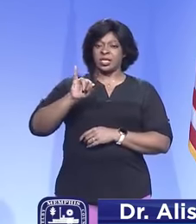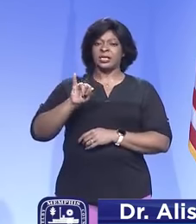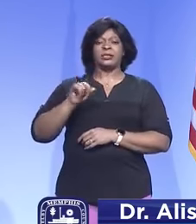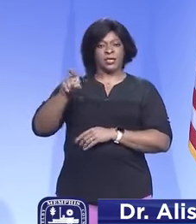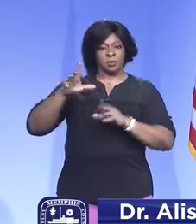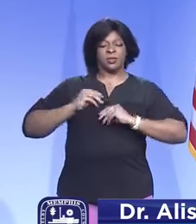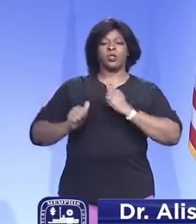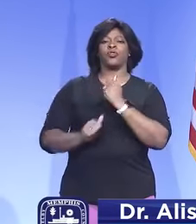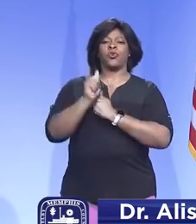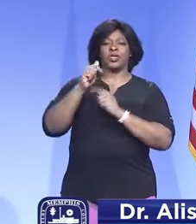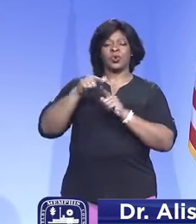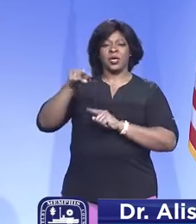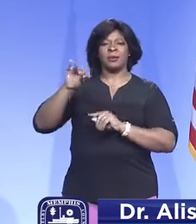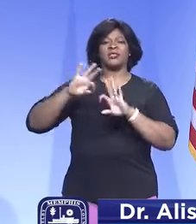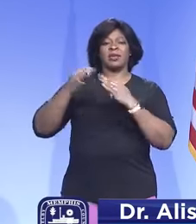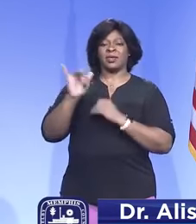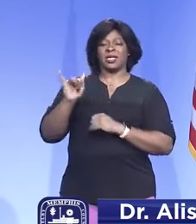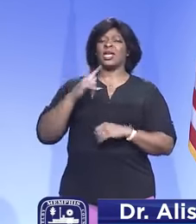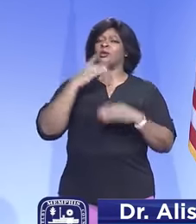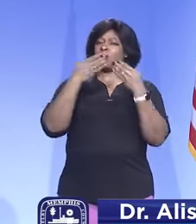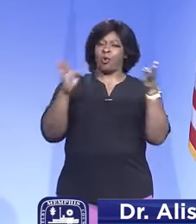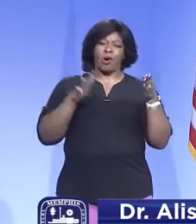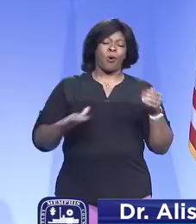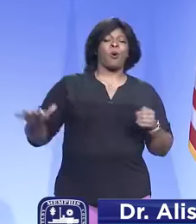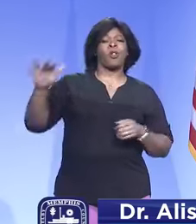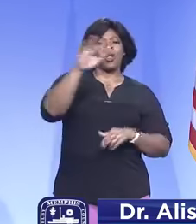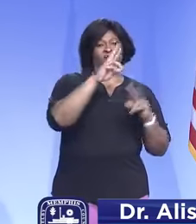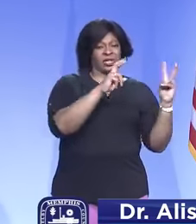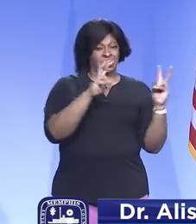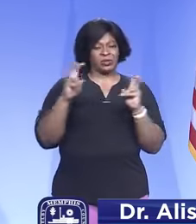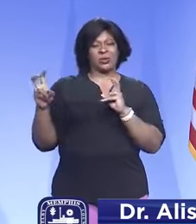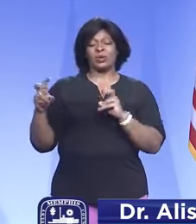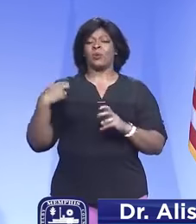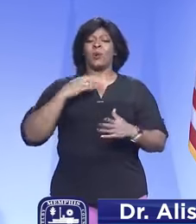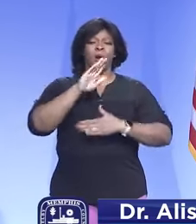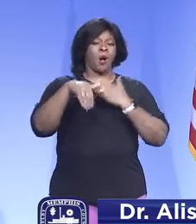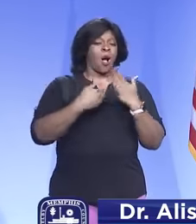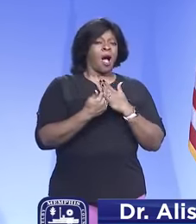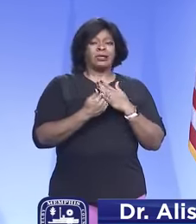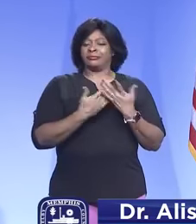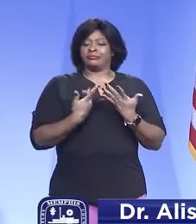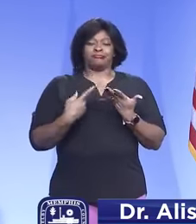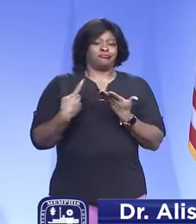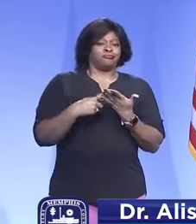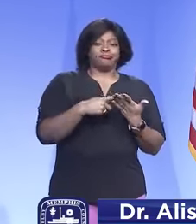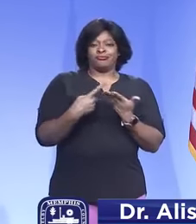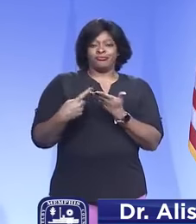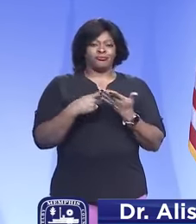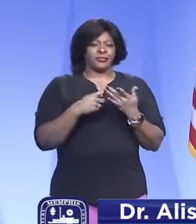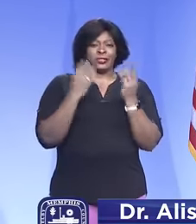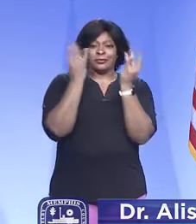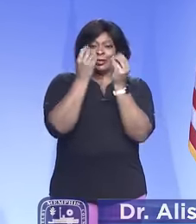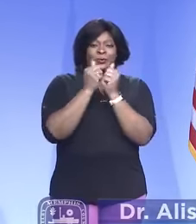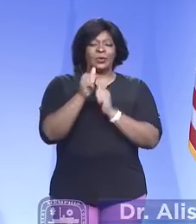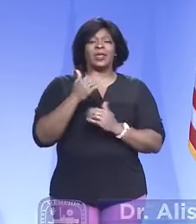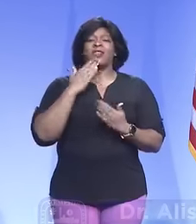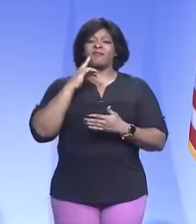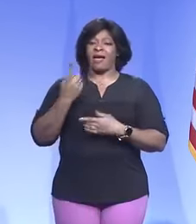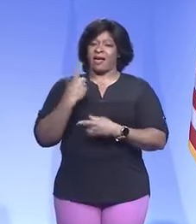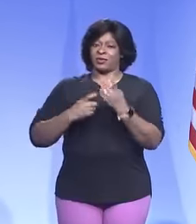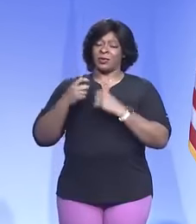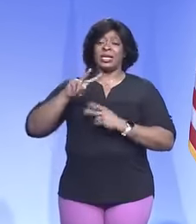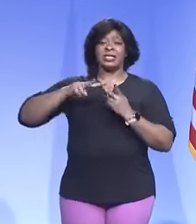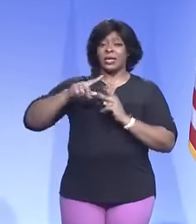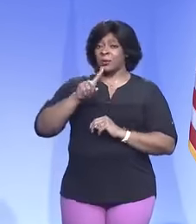family as well. So it's a broader issue and that we're all wrestling with, and I appreciate you asking the question.